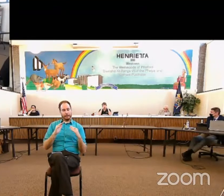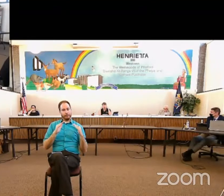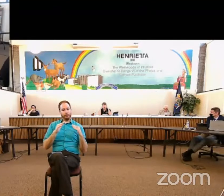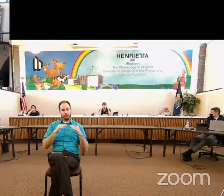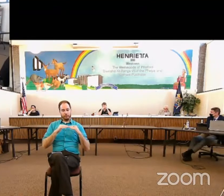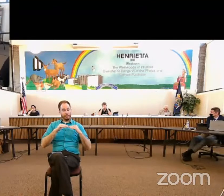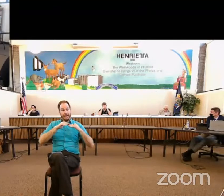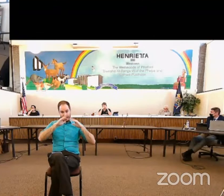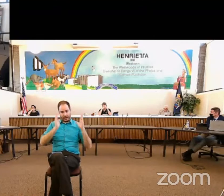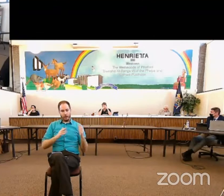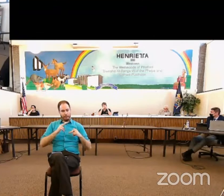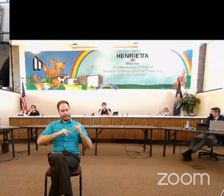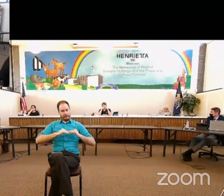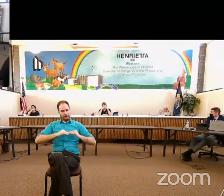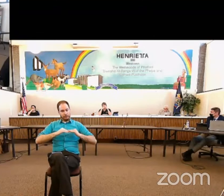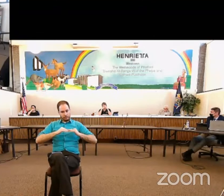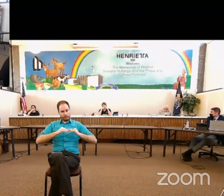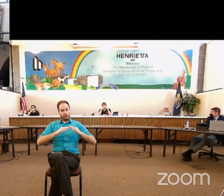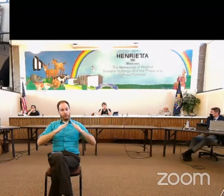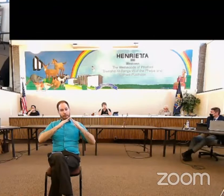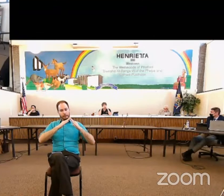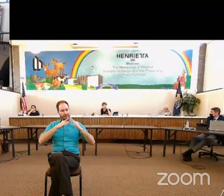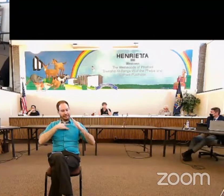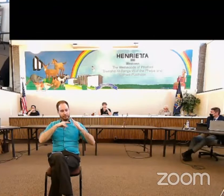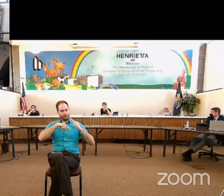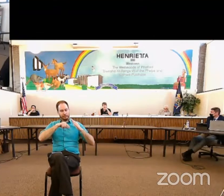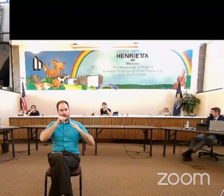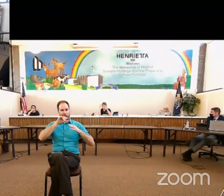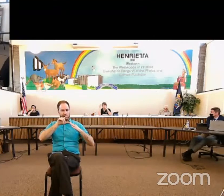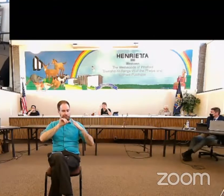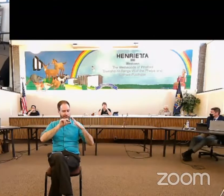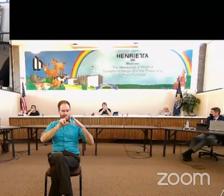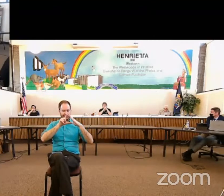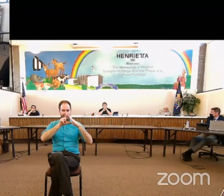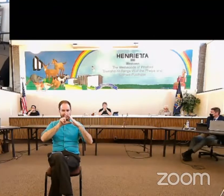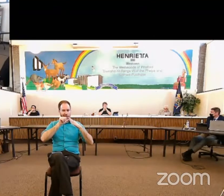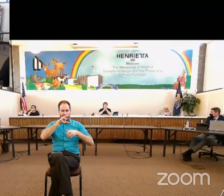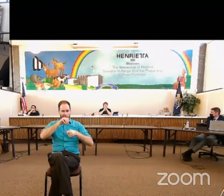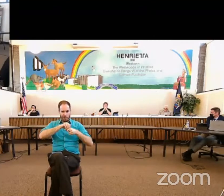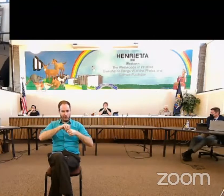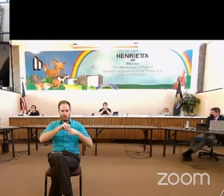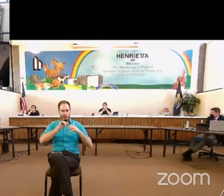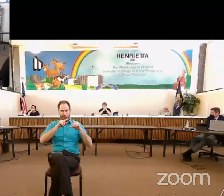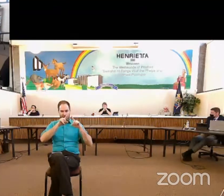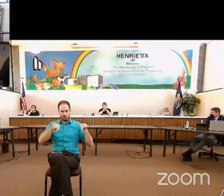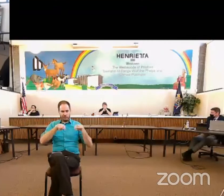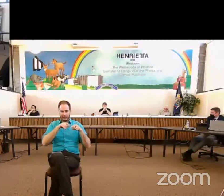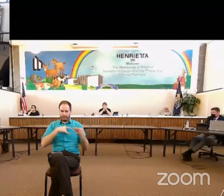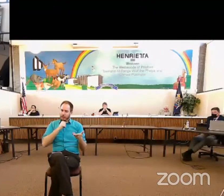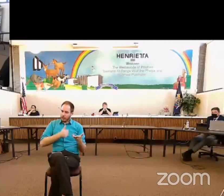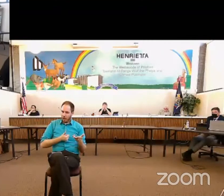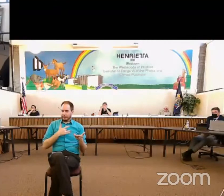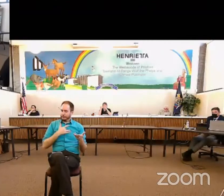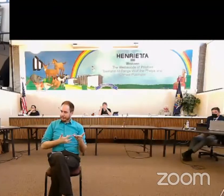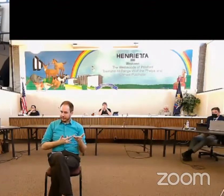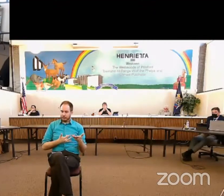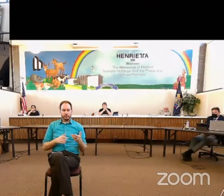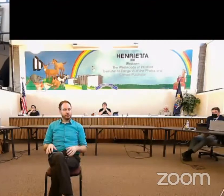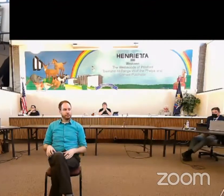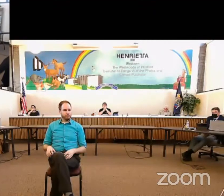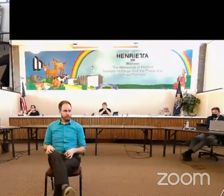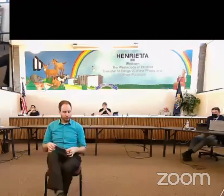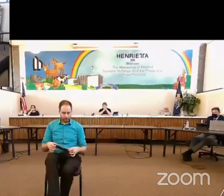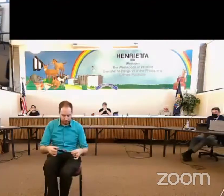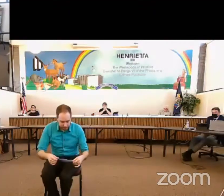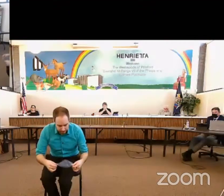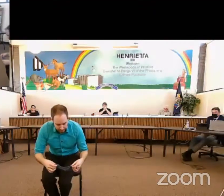the roof measurement doesn't even include the peak. It's, I saw that on the Yeah. plans also. Yep. yep. Go ahead, Tyler,